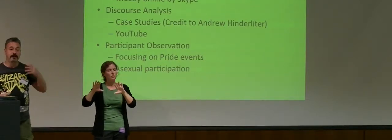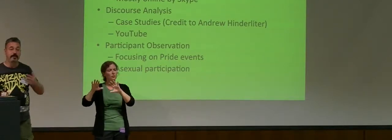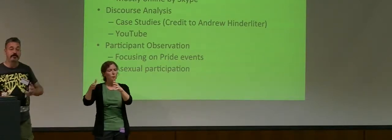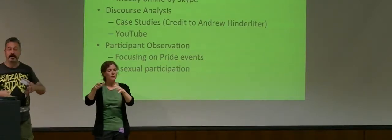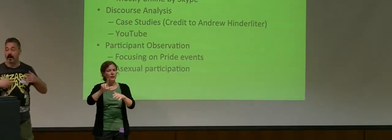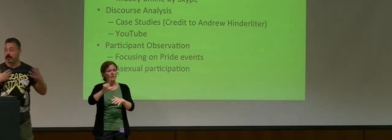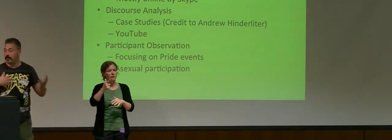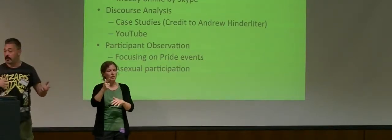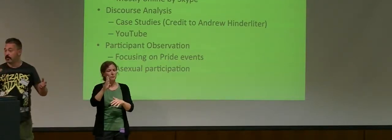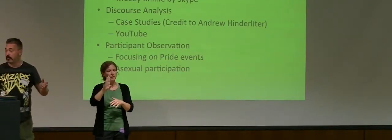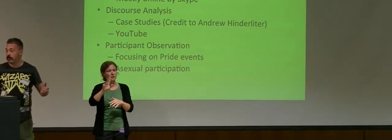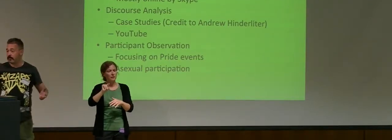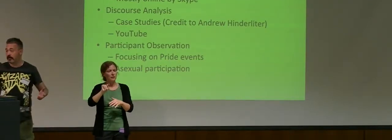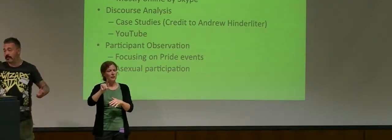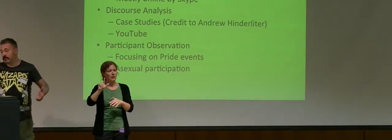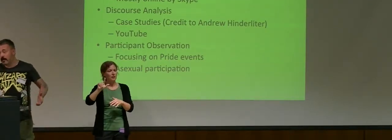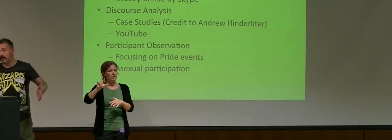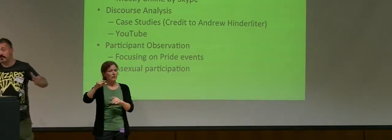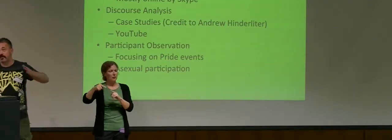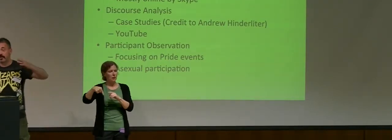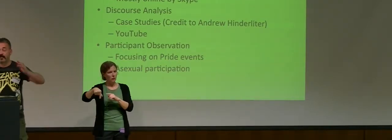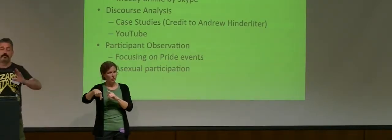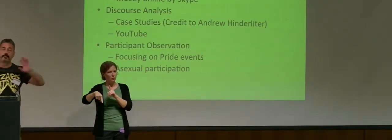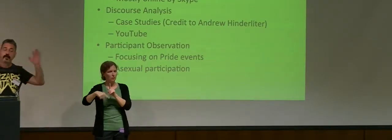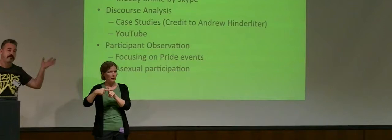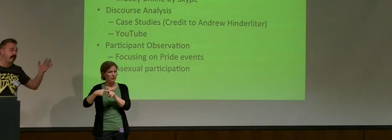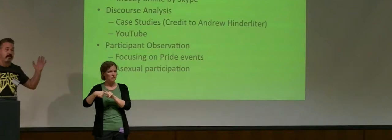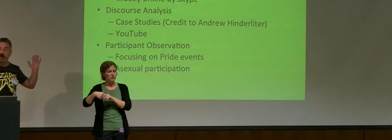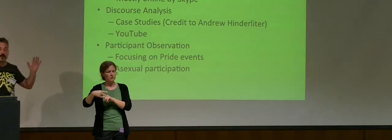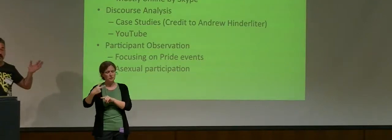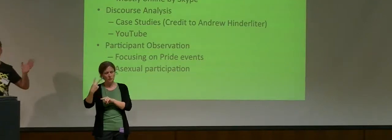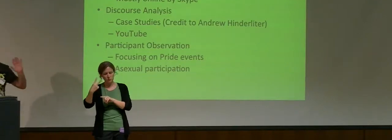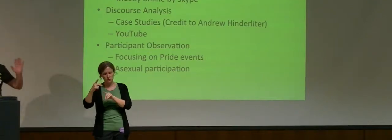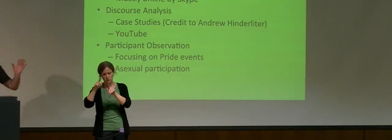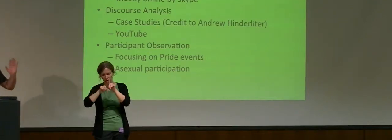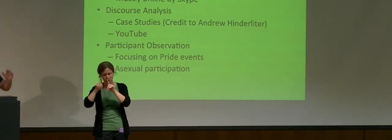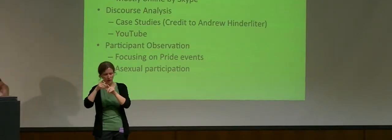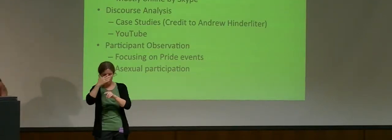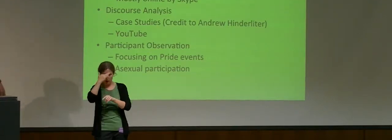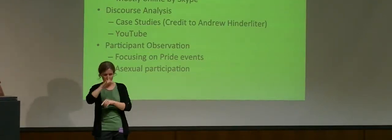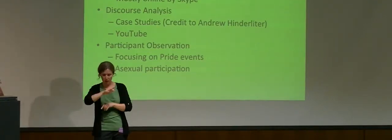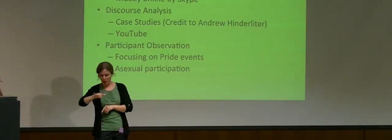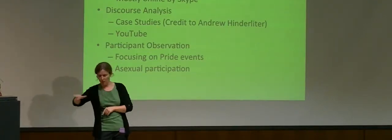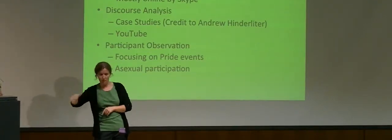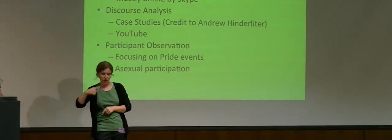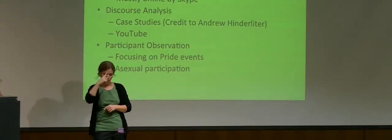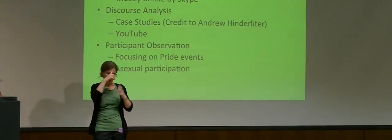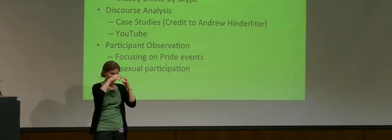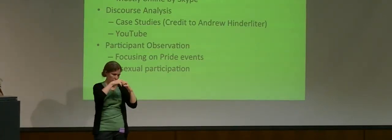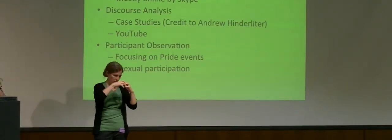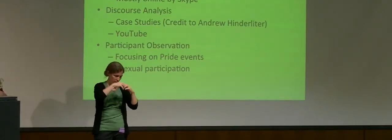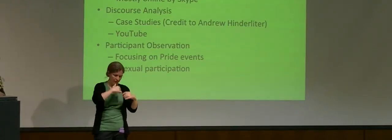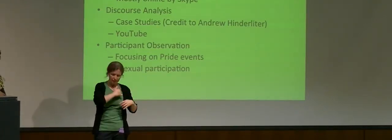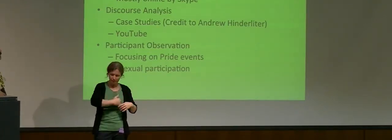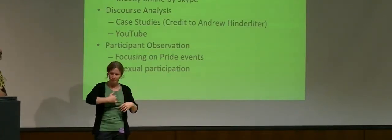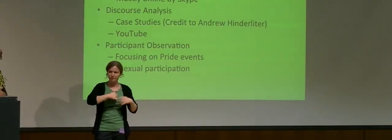of other LGBTIQ plus, I keep forgetting all of the notes, as I said, my brain's a bit tired at the